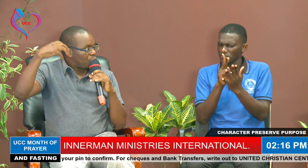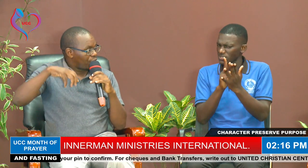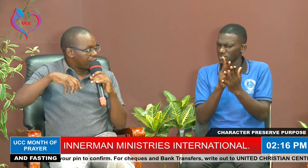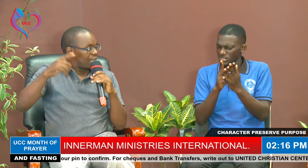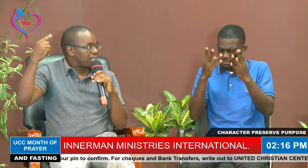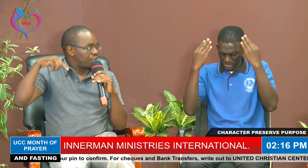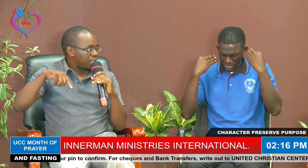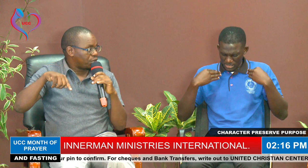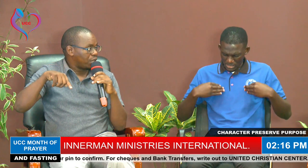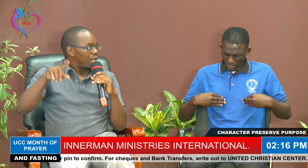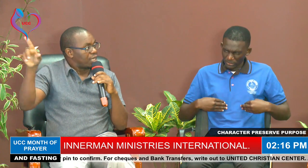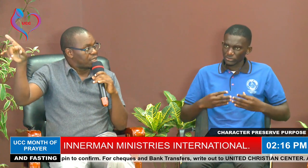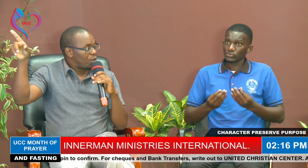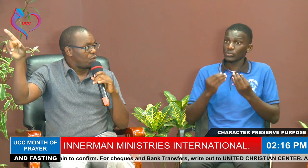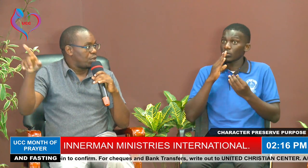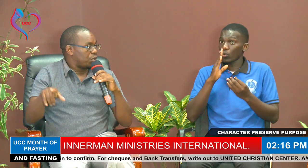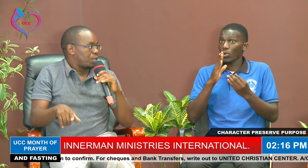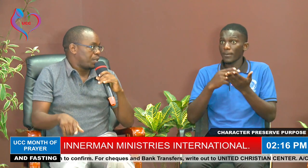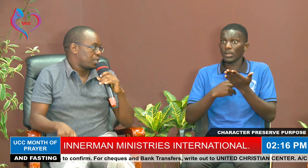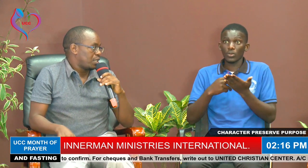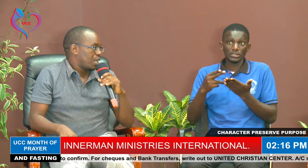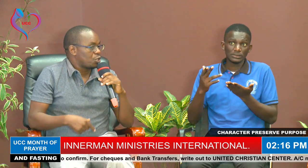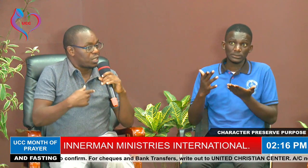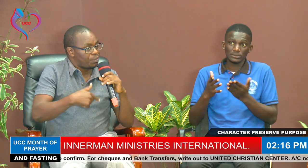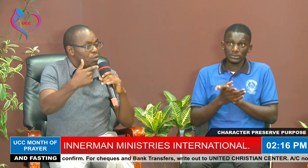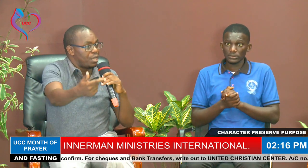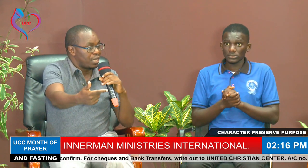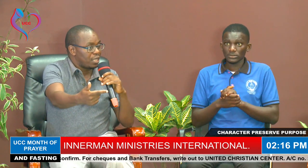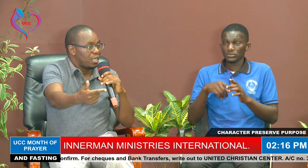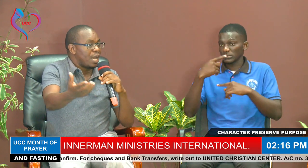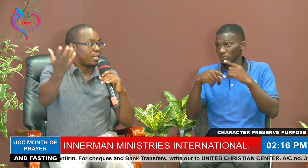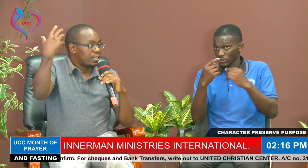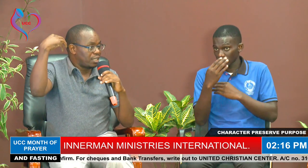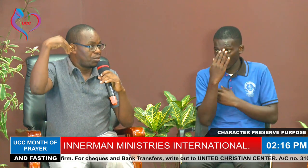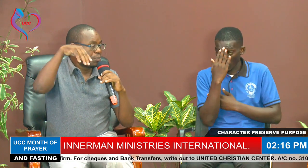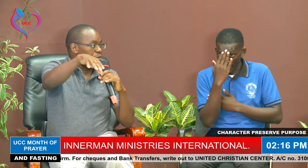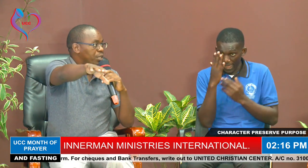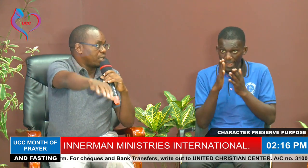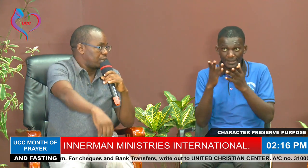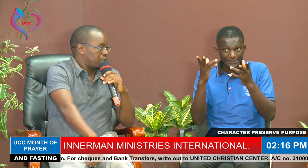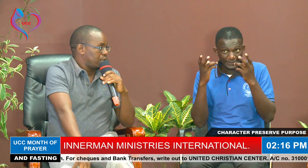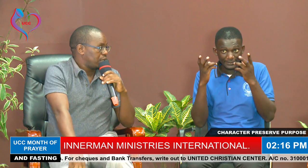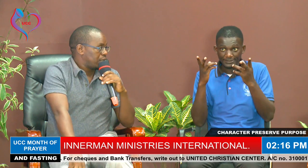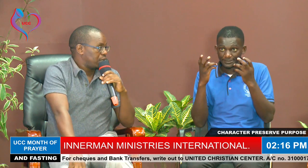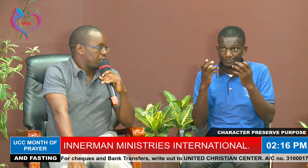by holiness, sanctification, and it's a work of the Holy Spirit as we keep obeying and listening to his prompting.